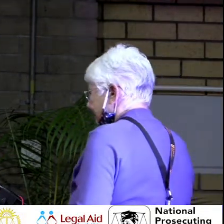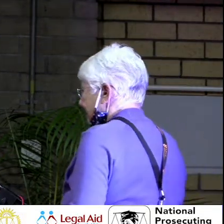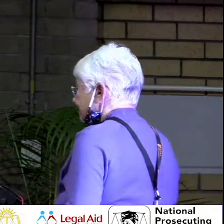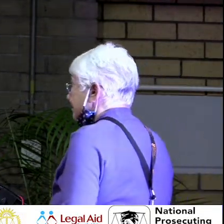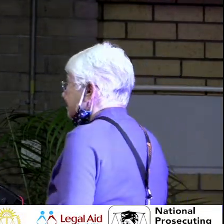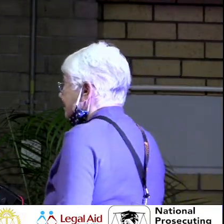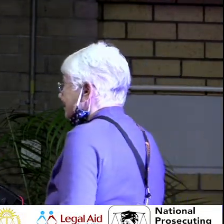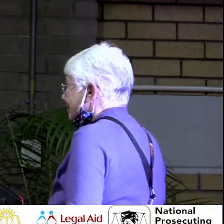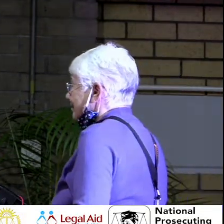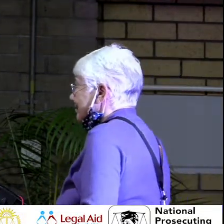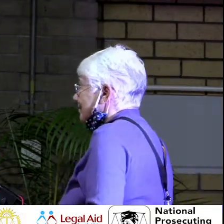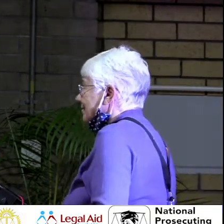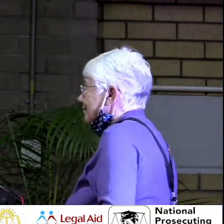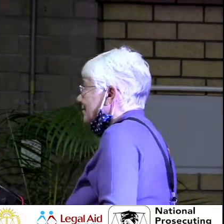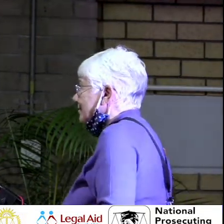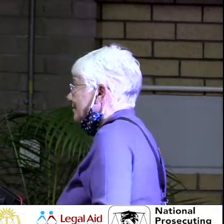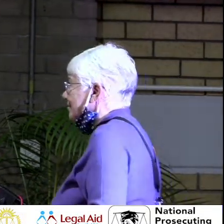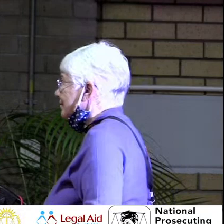Molweni,